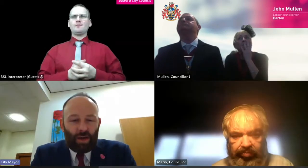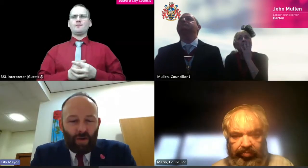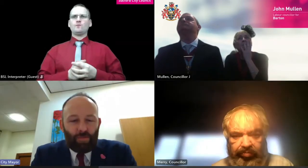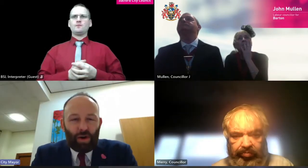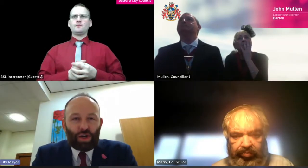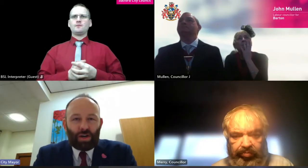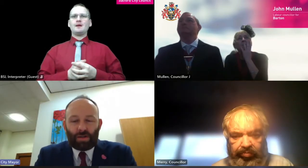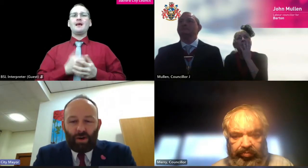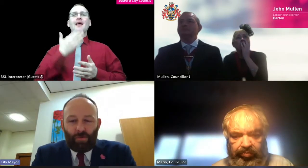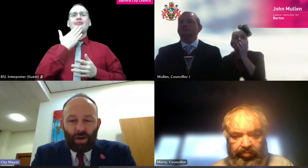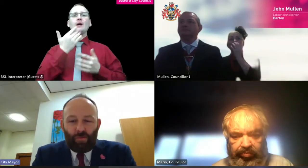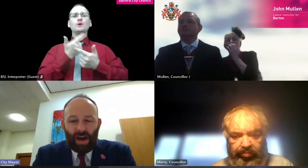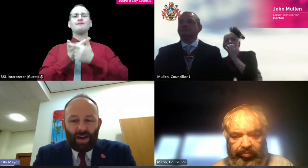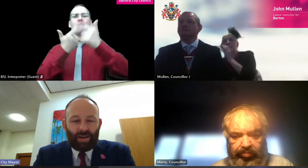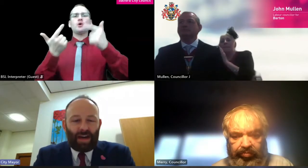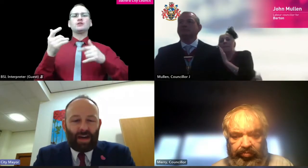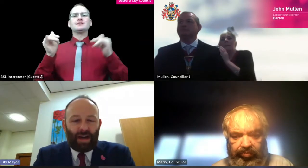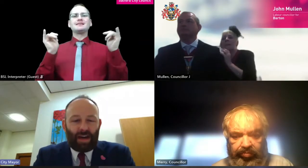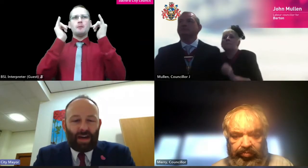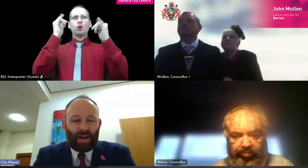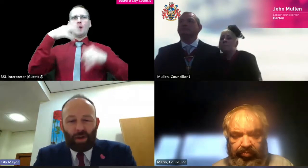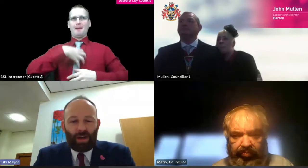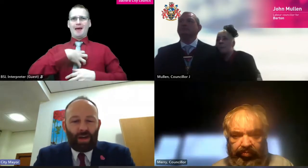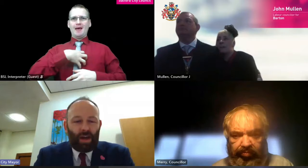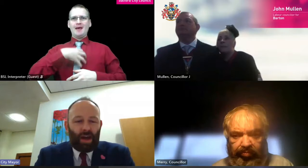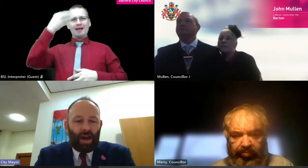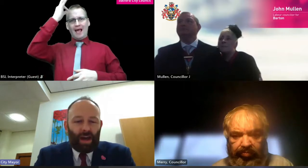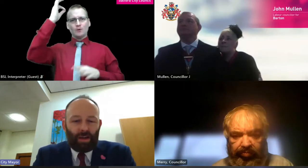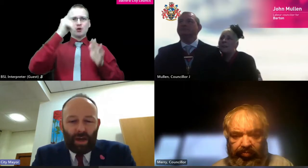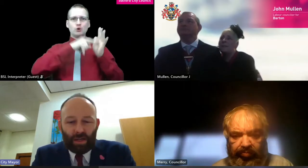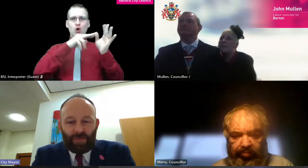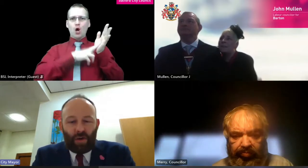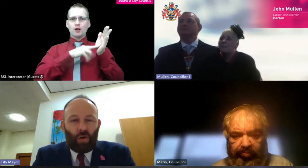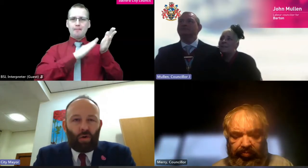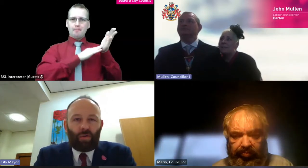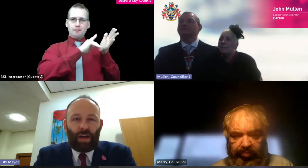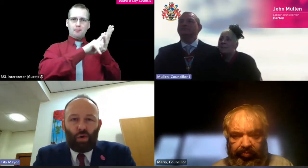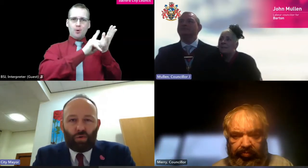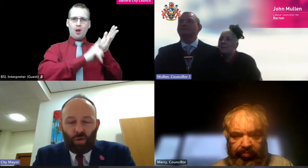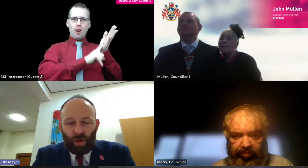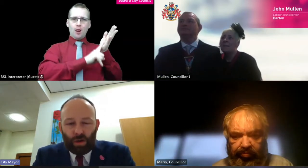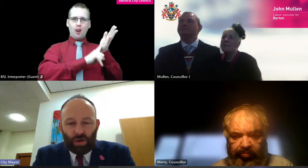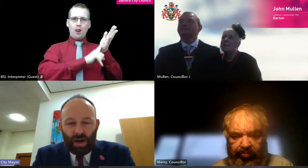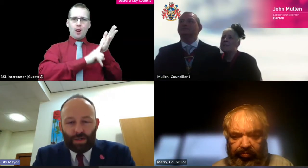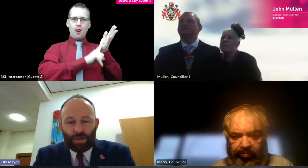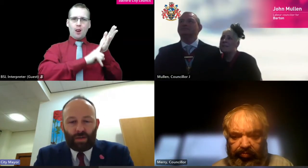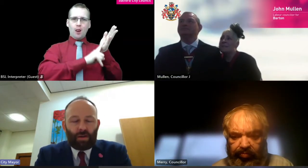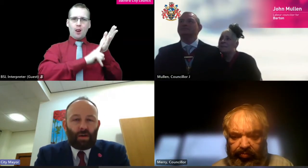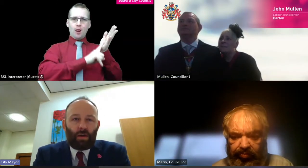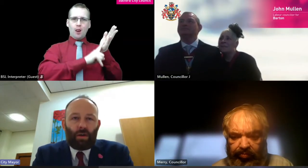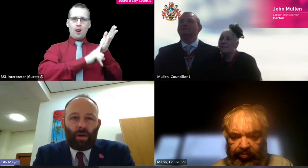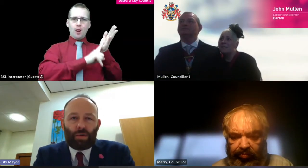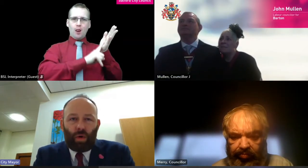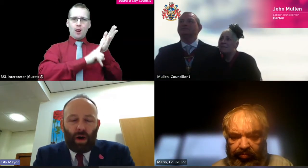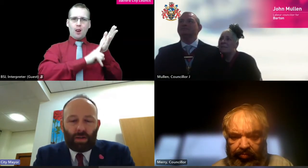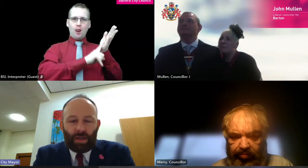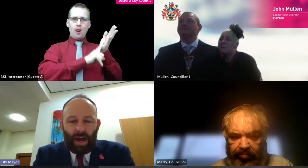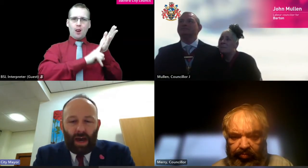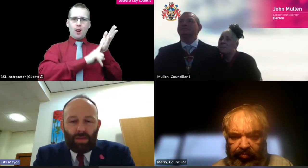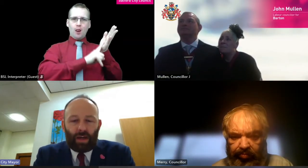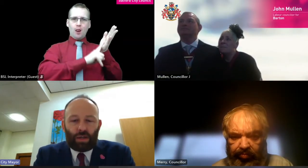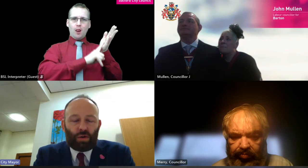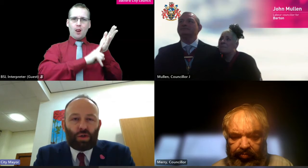Thank you very much, Ceremonial Mayor, Councillor John Mullen. And thanks for your inaugural address and those